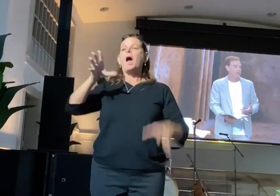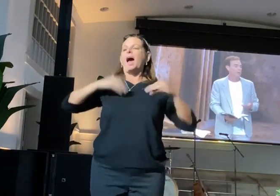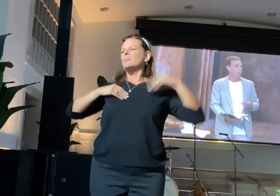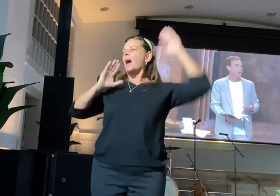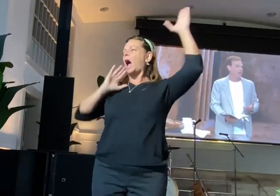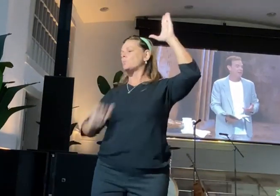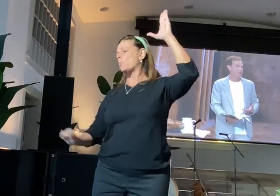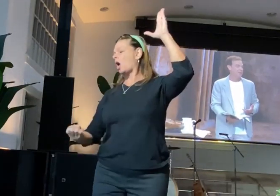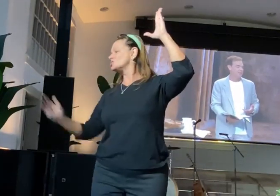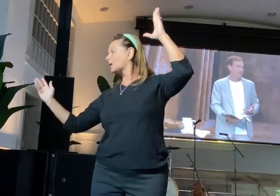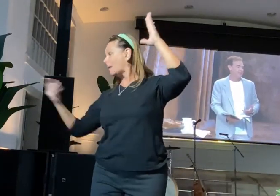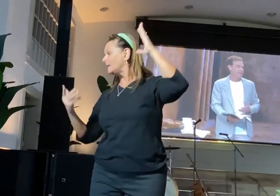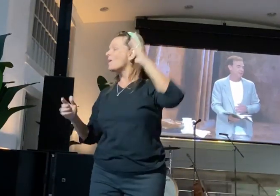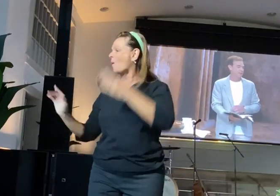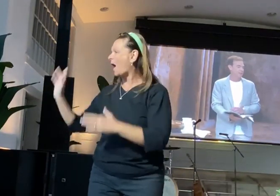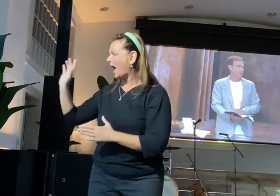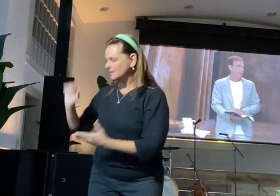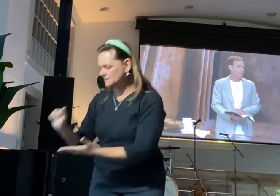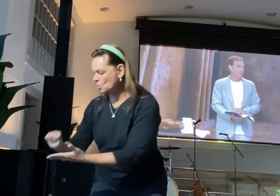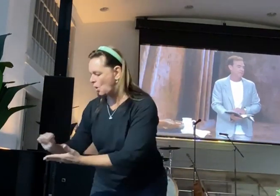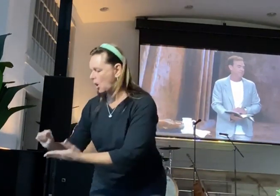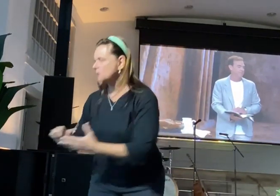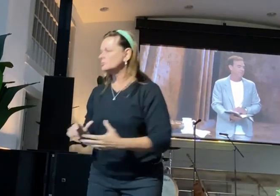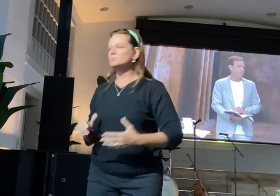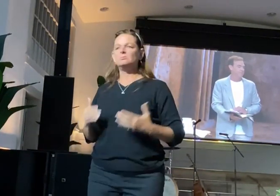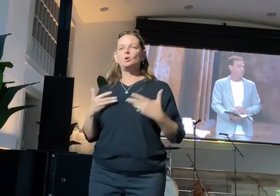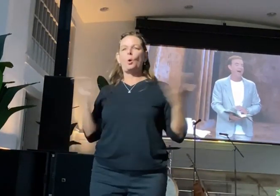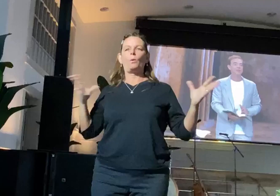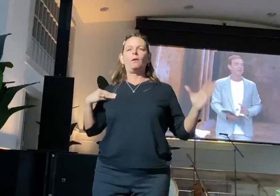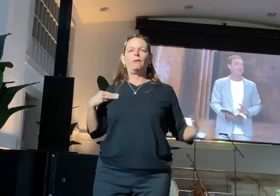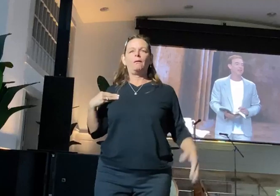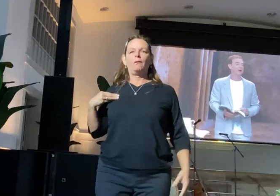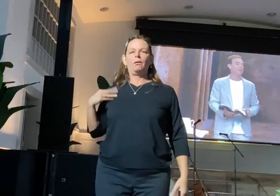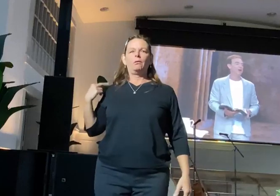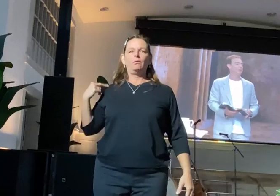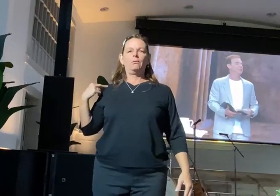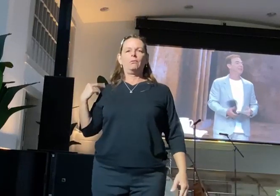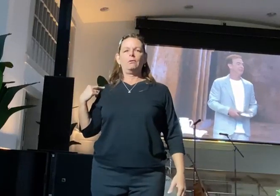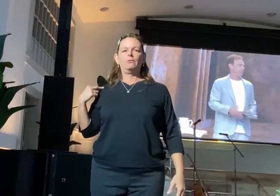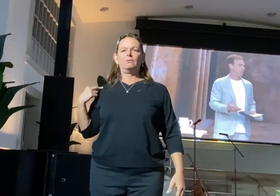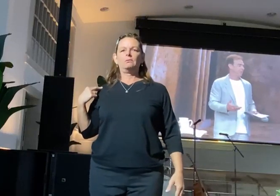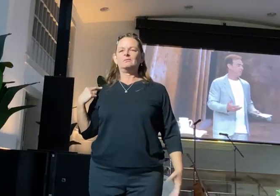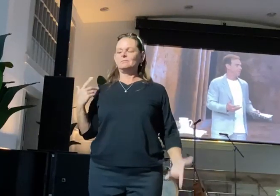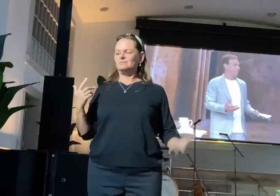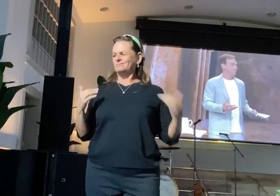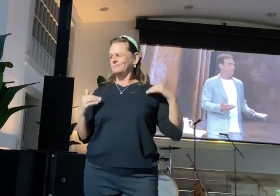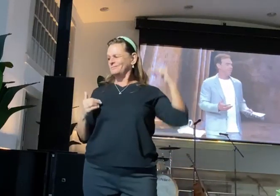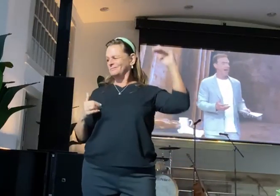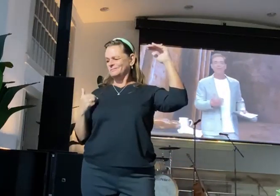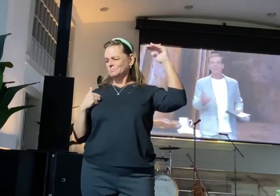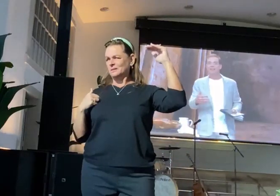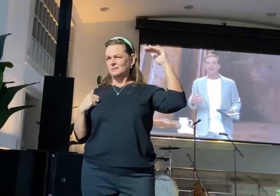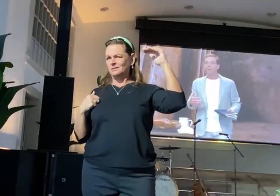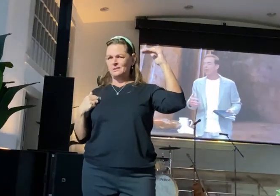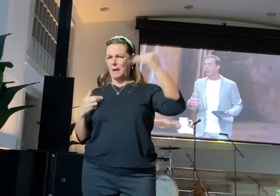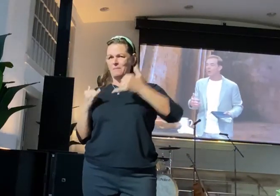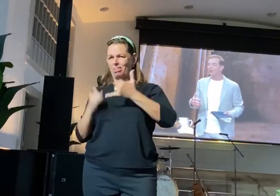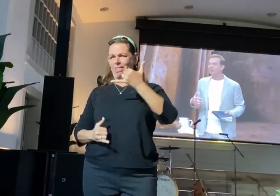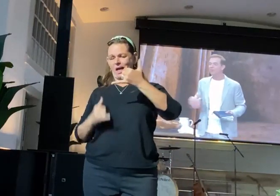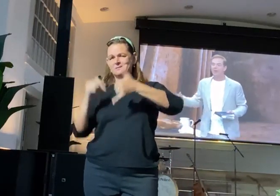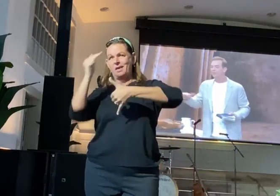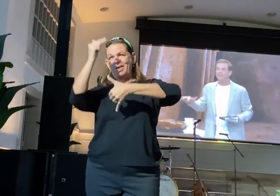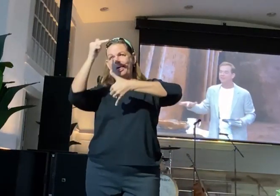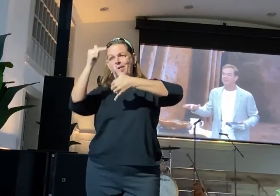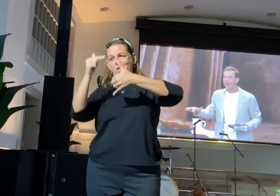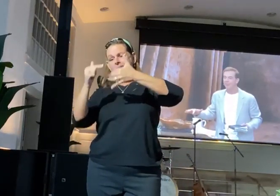to wash anybody's feet. Obviously, they and they all thought it was beneath them. Obviously,